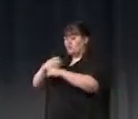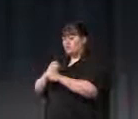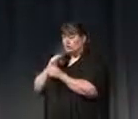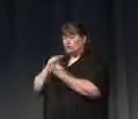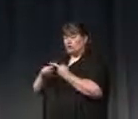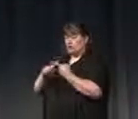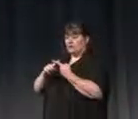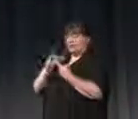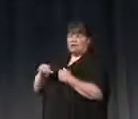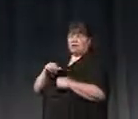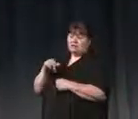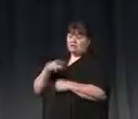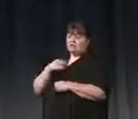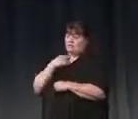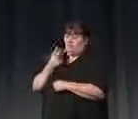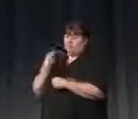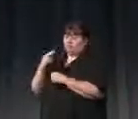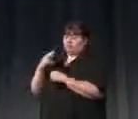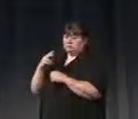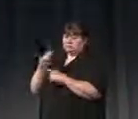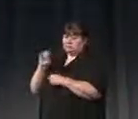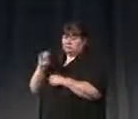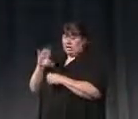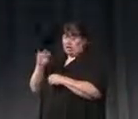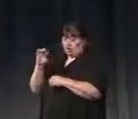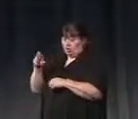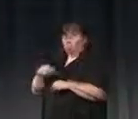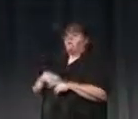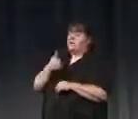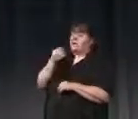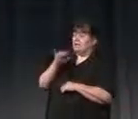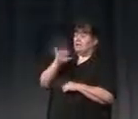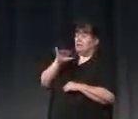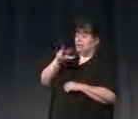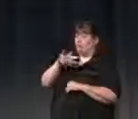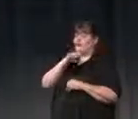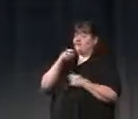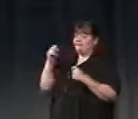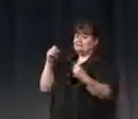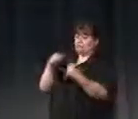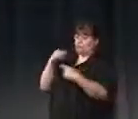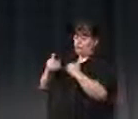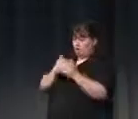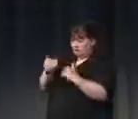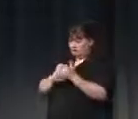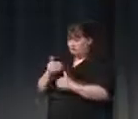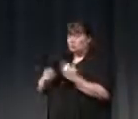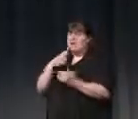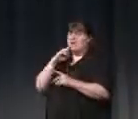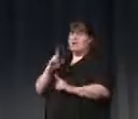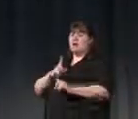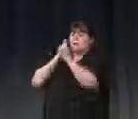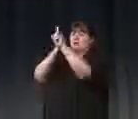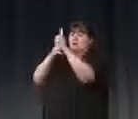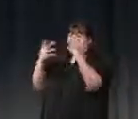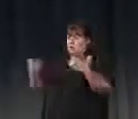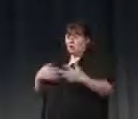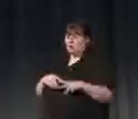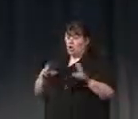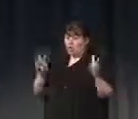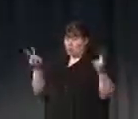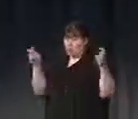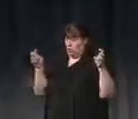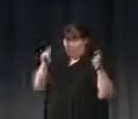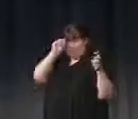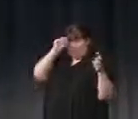tools such as the vocoder. By 1993, the Signal Processing Society would state its broad mission as, and this is a quote,